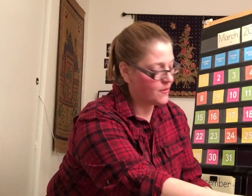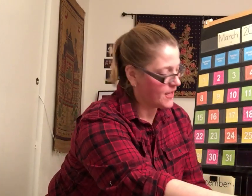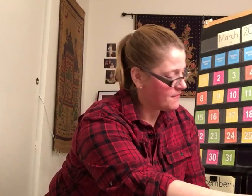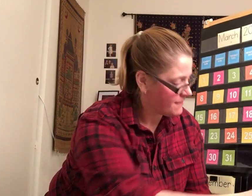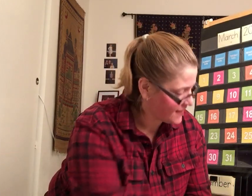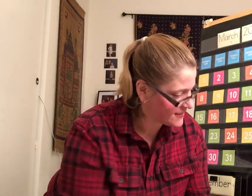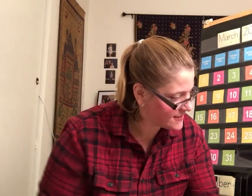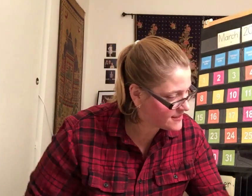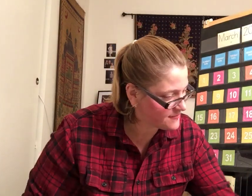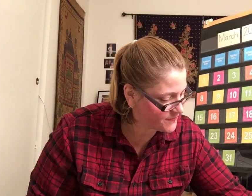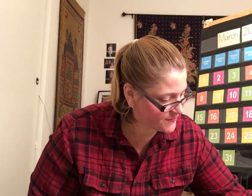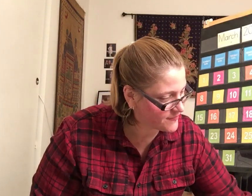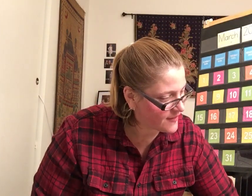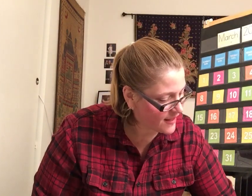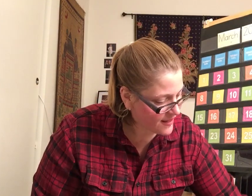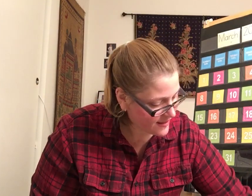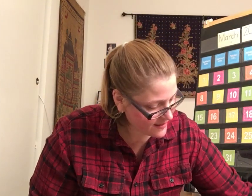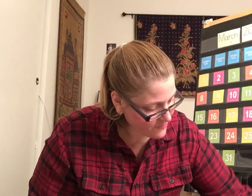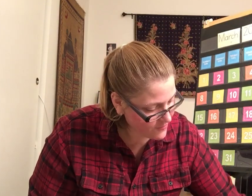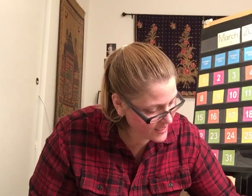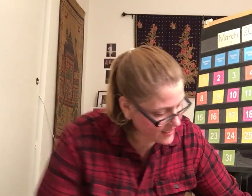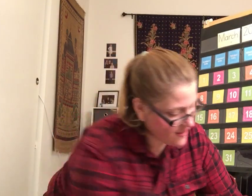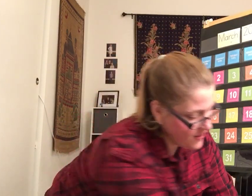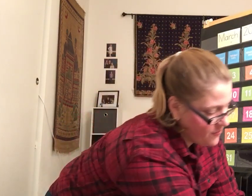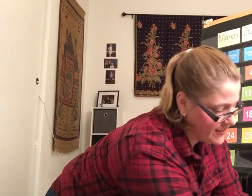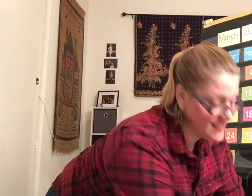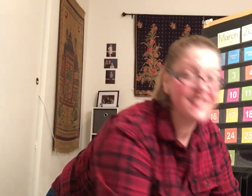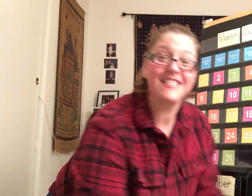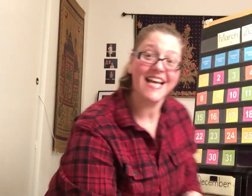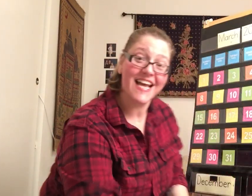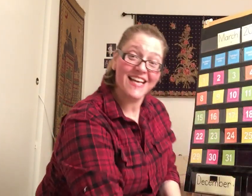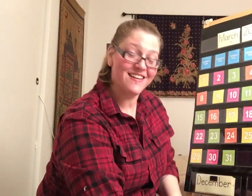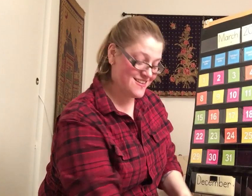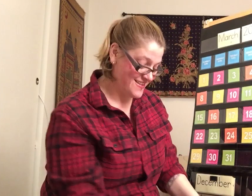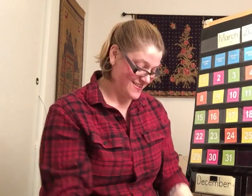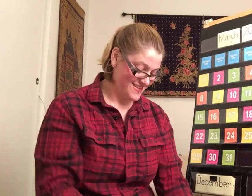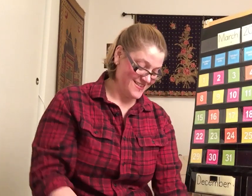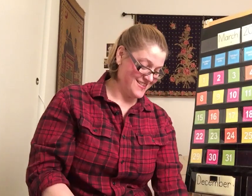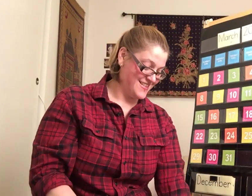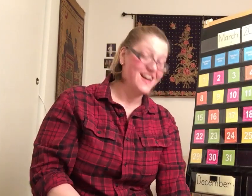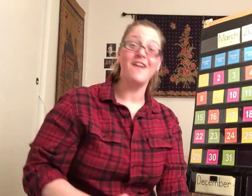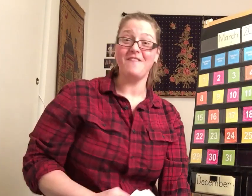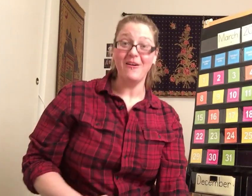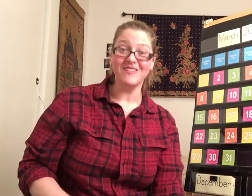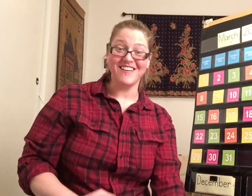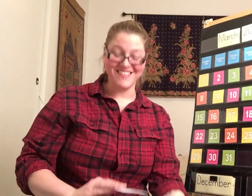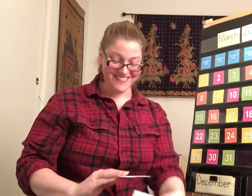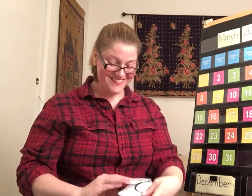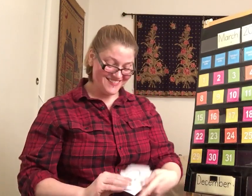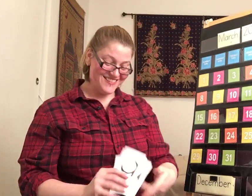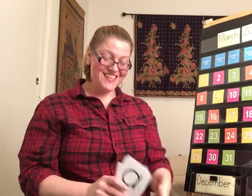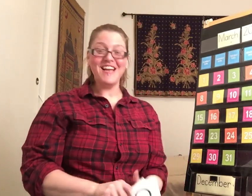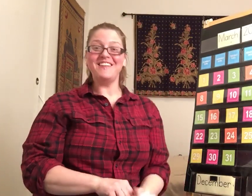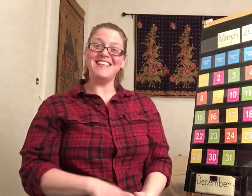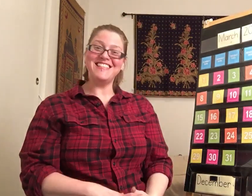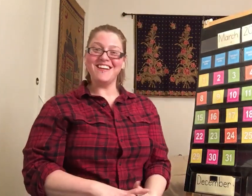Okay, my friends. We are going to sing our vowel song. Are you ready to sing our